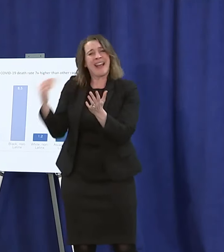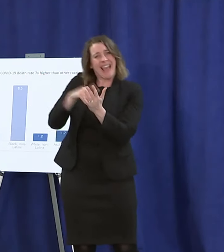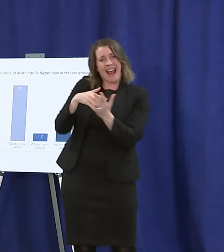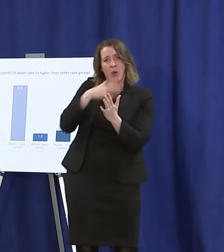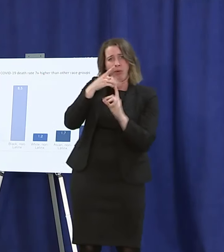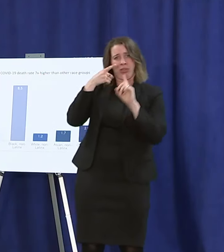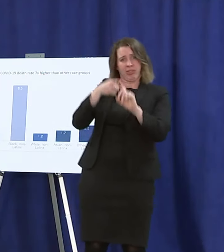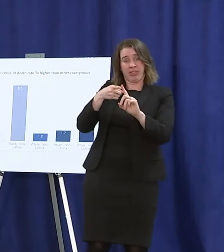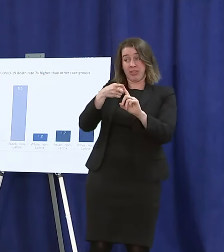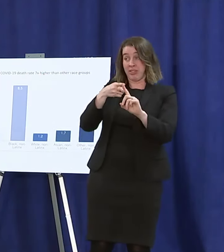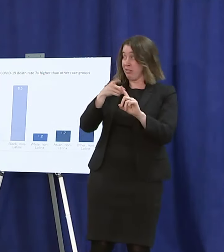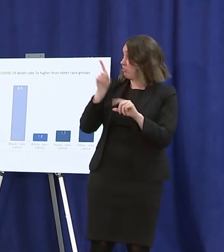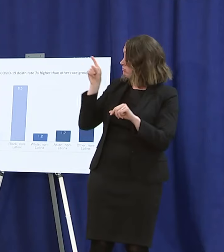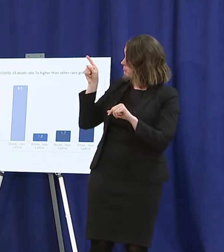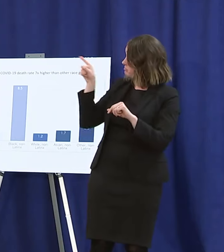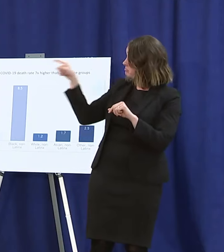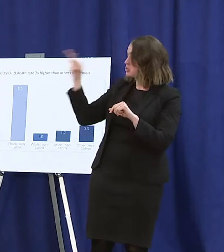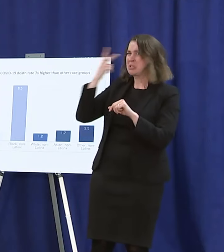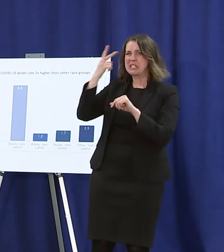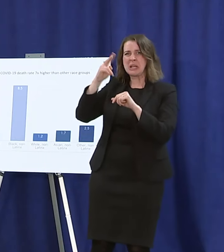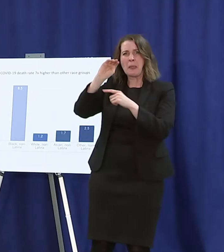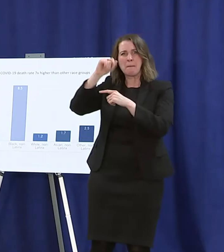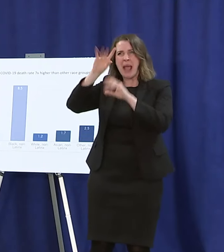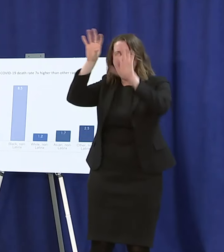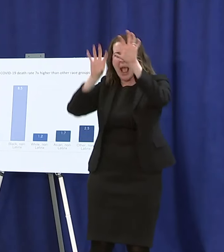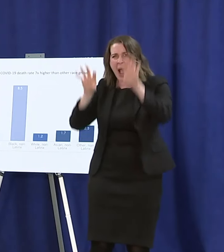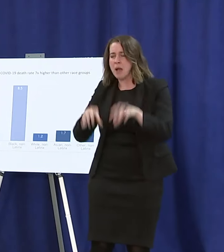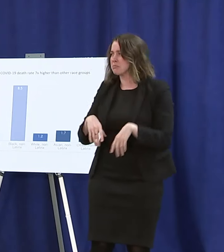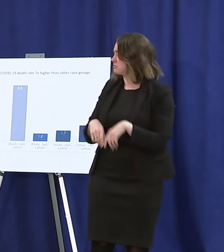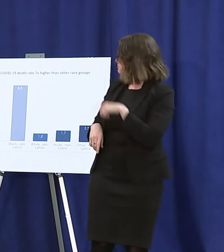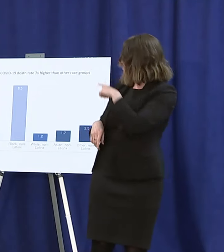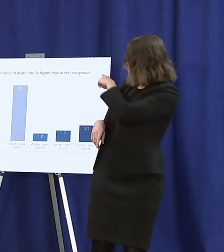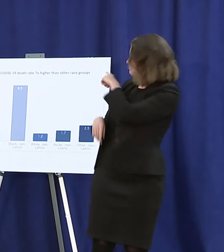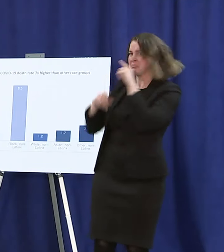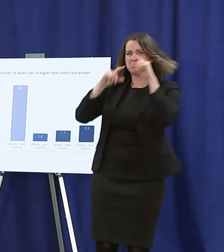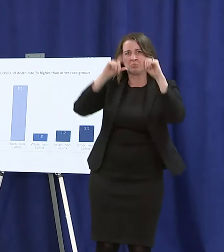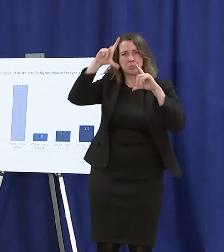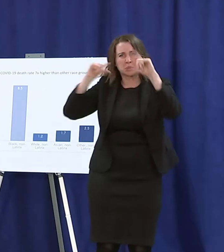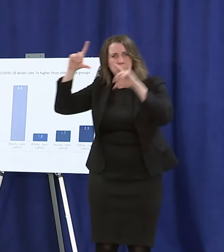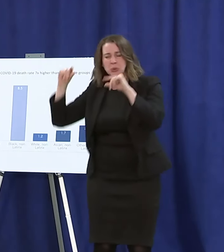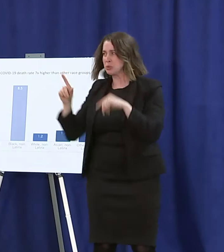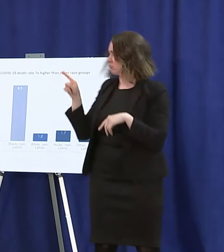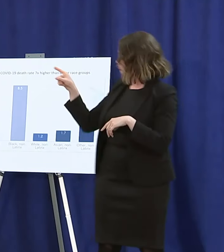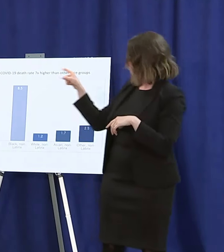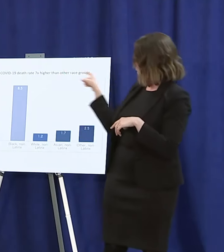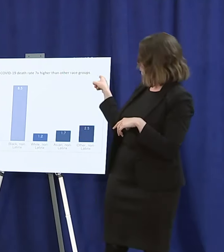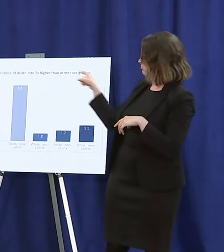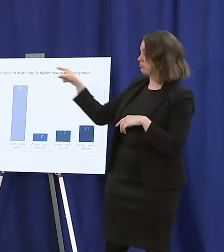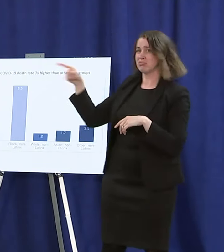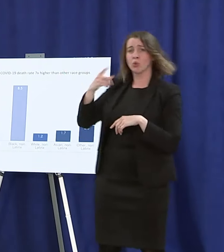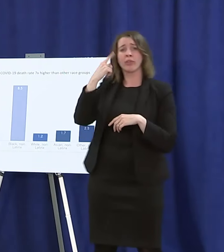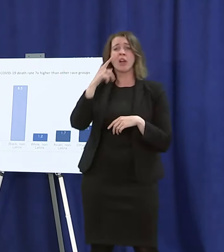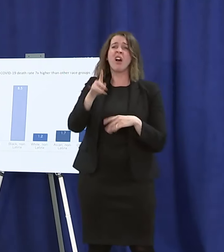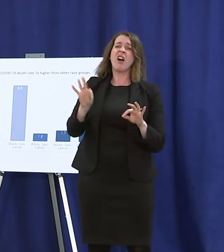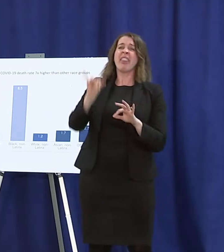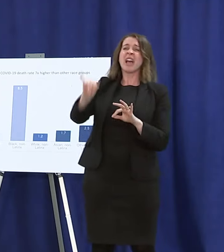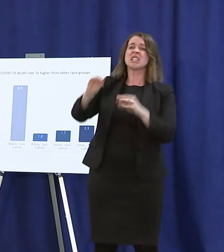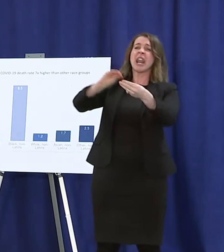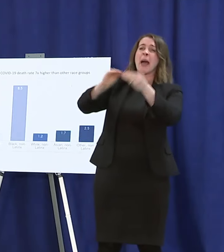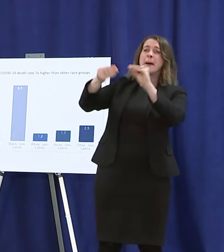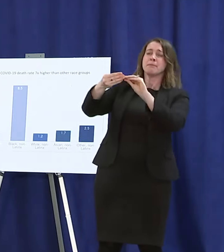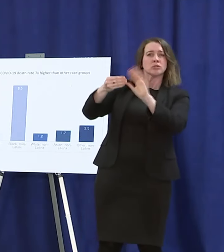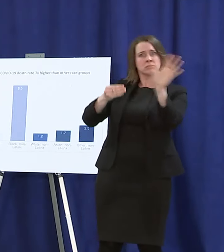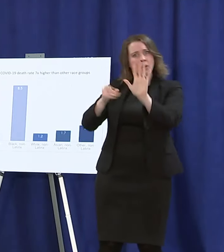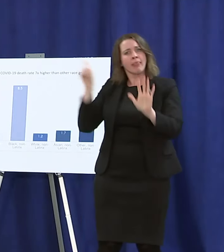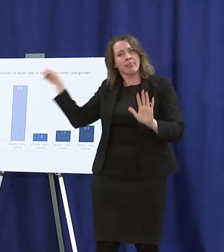these numbers, all these zip codes, all these statistics, these are people. These